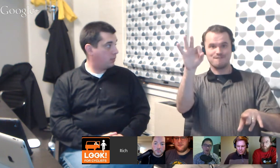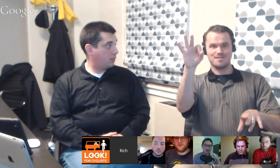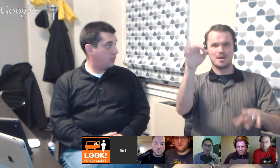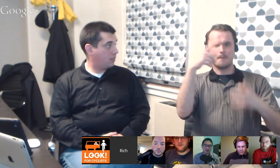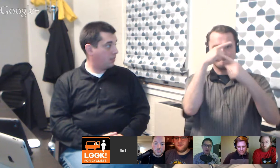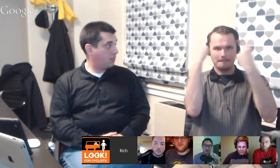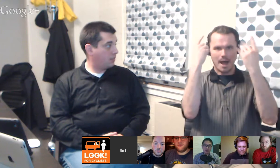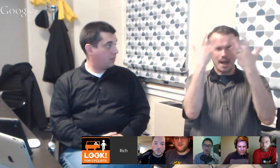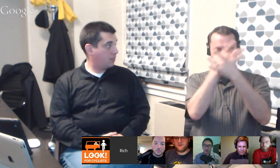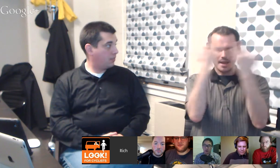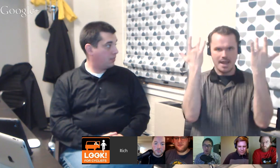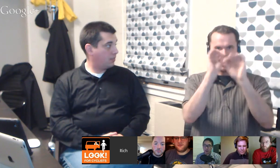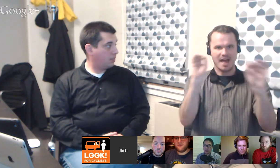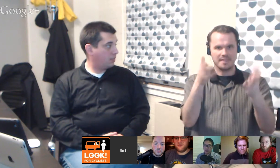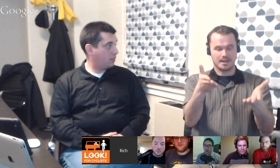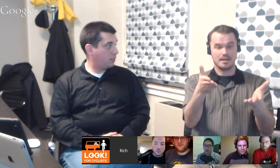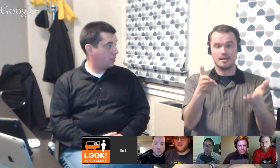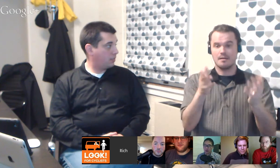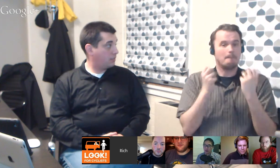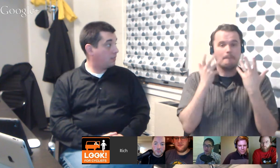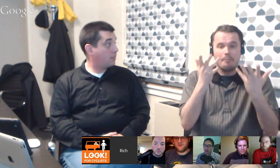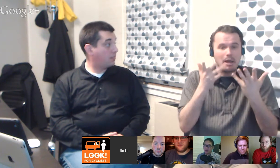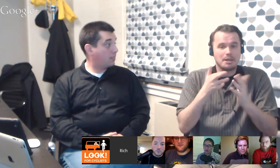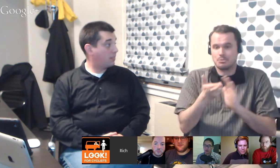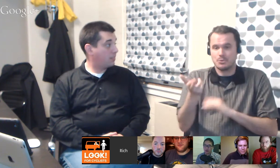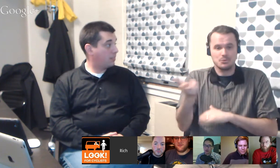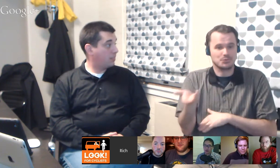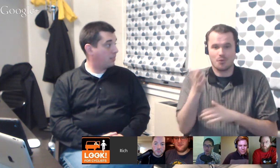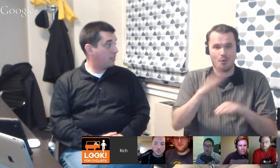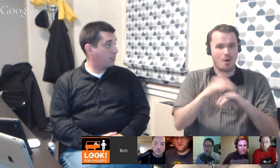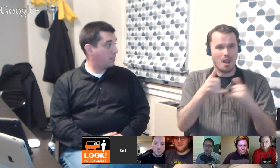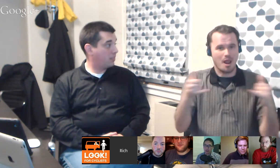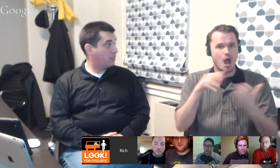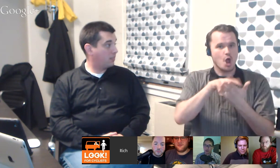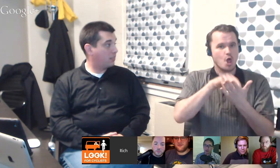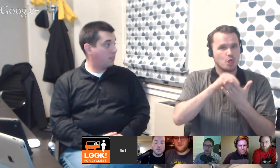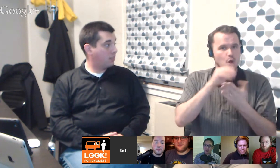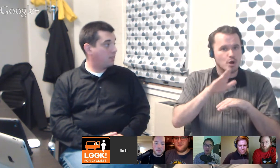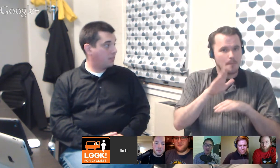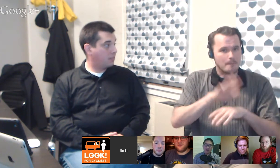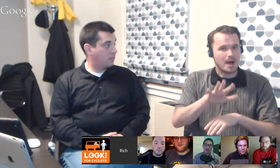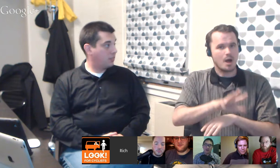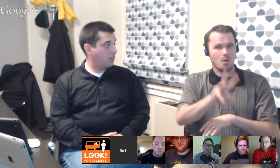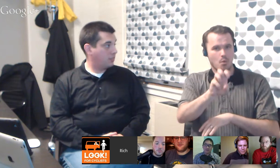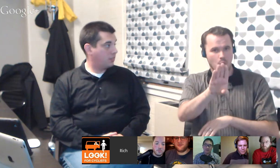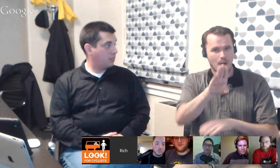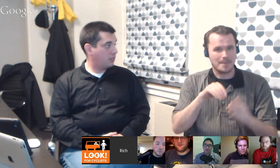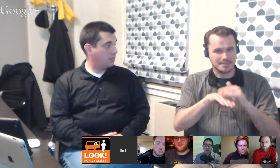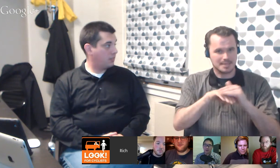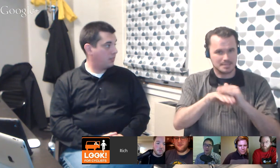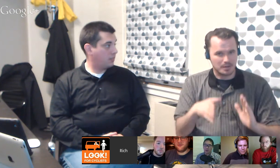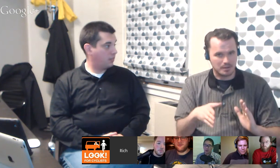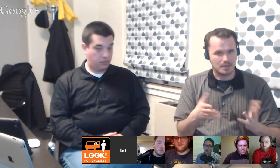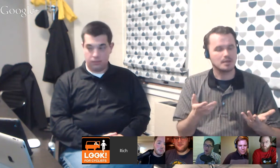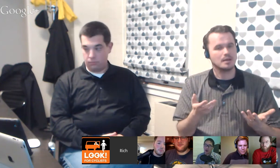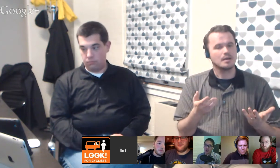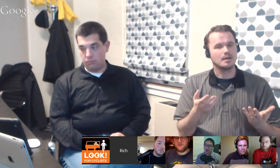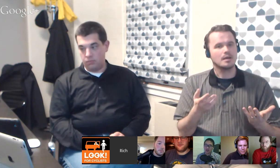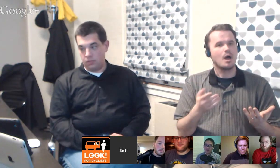And there are plenty of resources online for you to learn about web accessibility. But